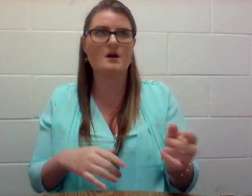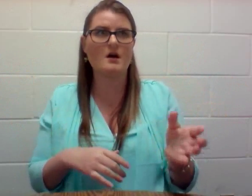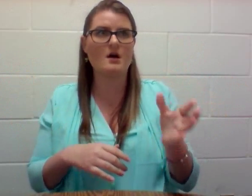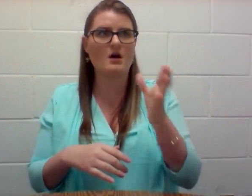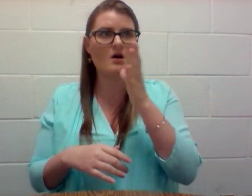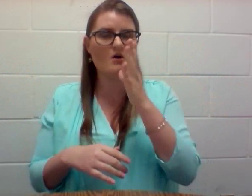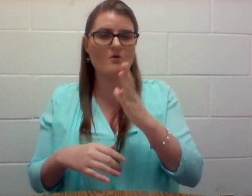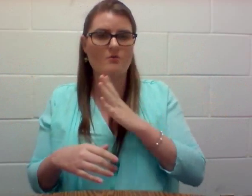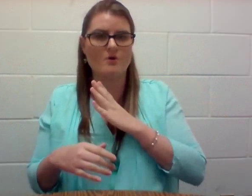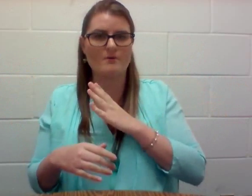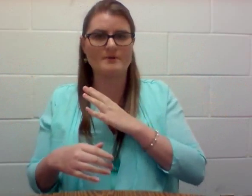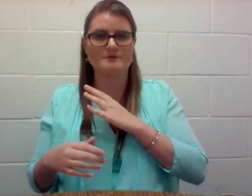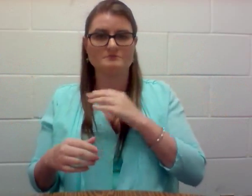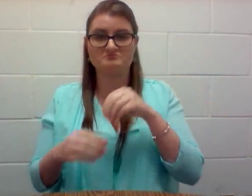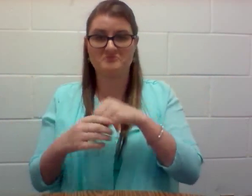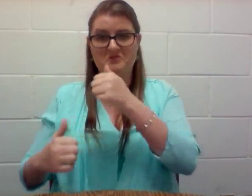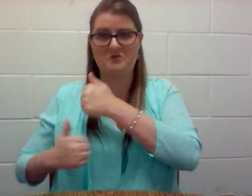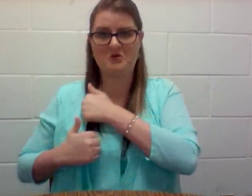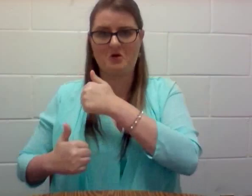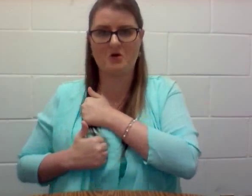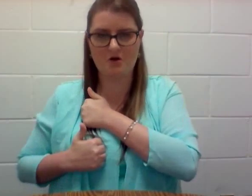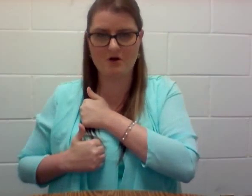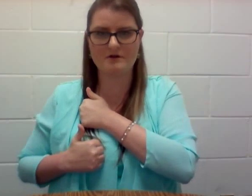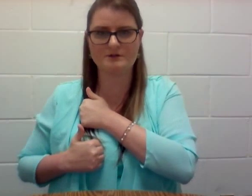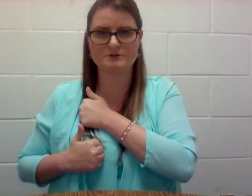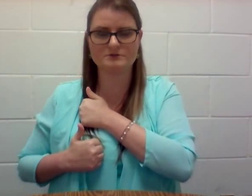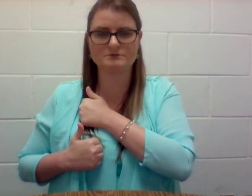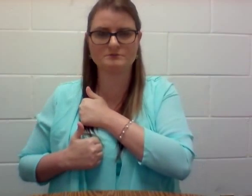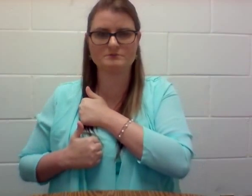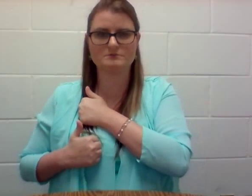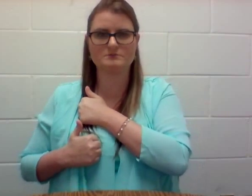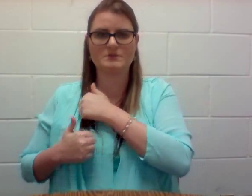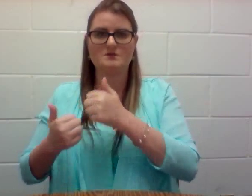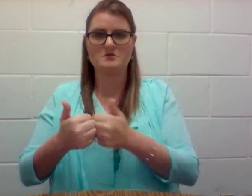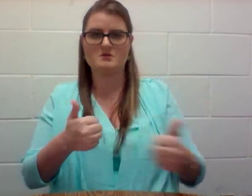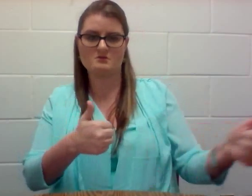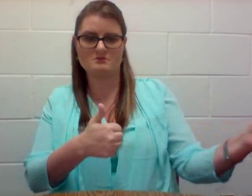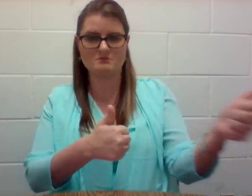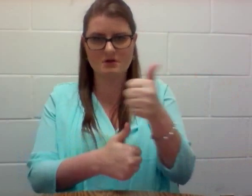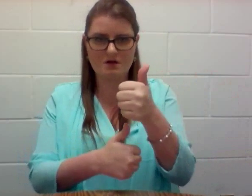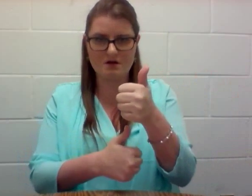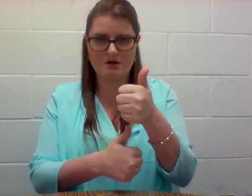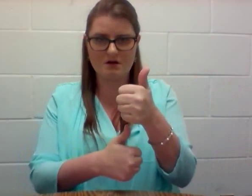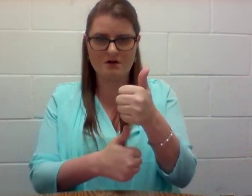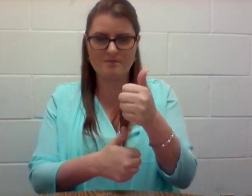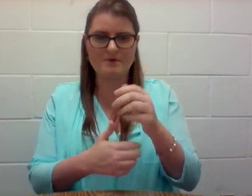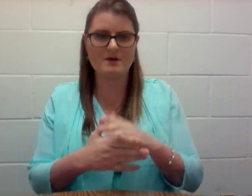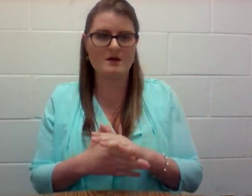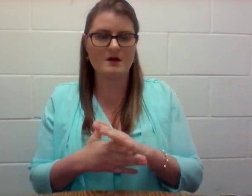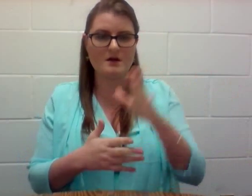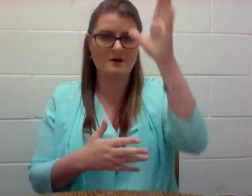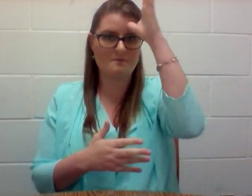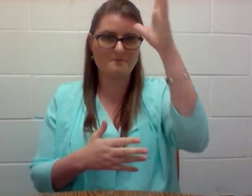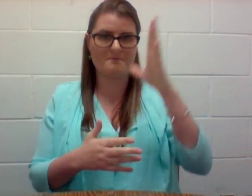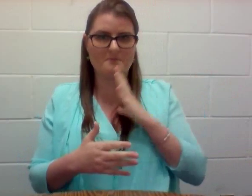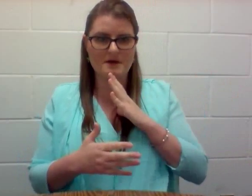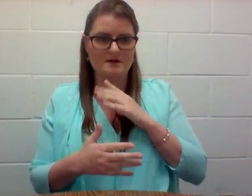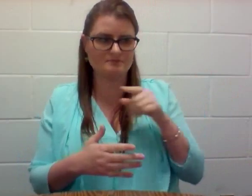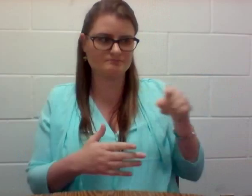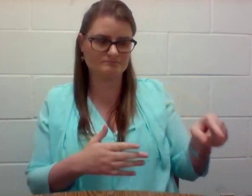hard for me to see how a woman could be a drill sergeant, to right face, left face,